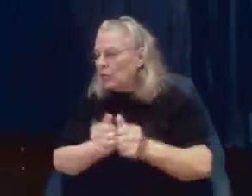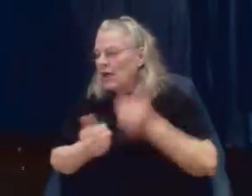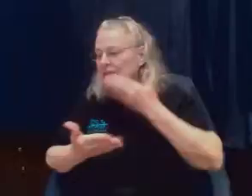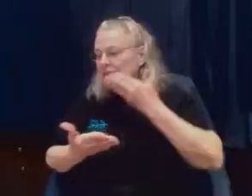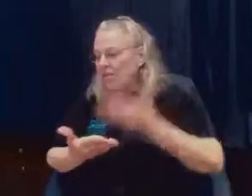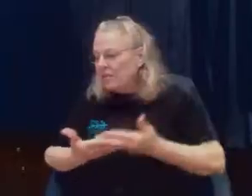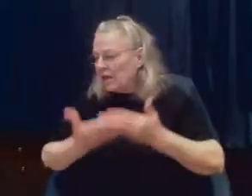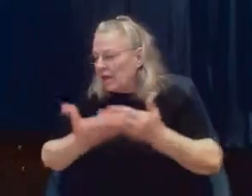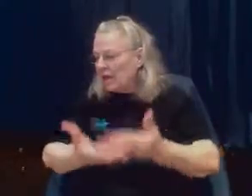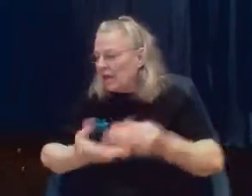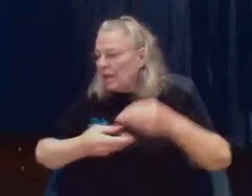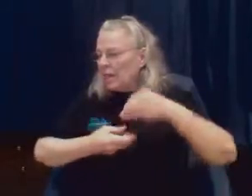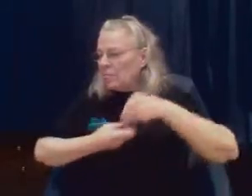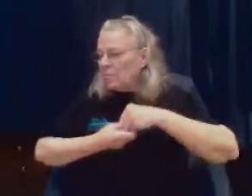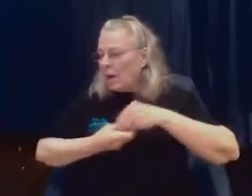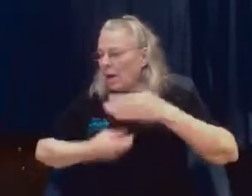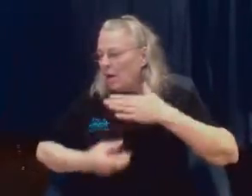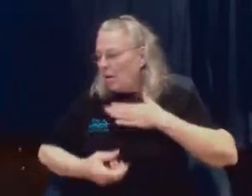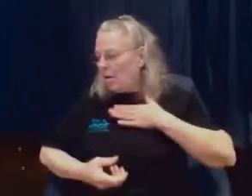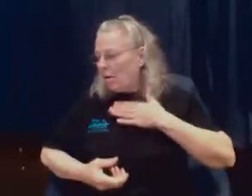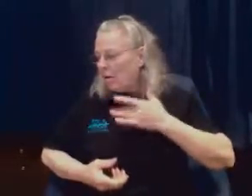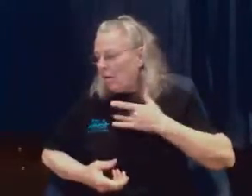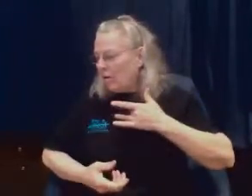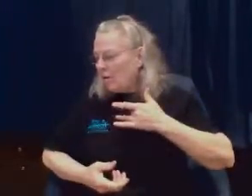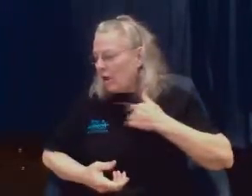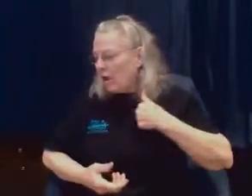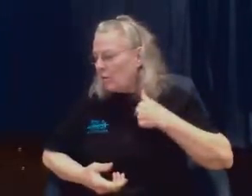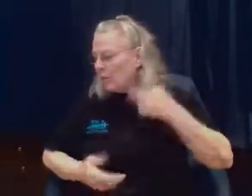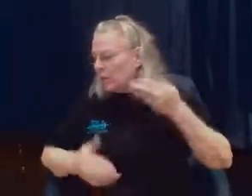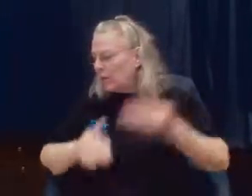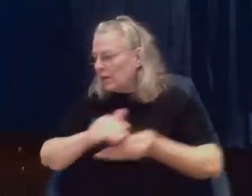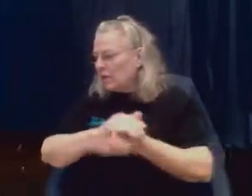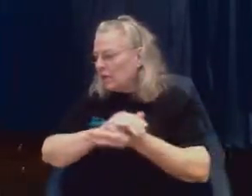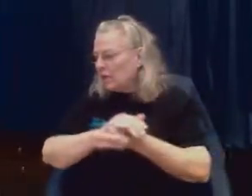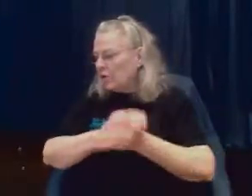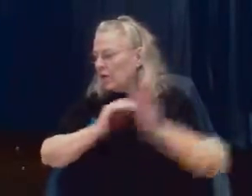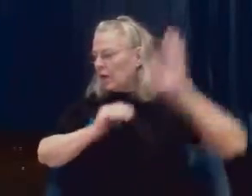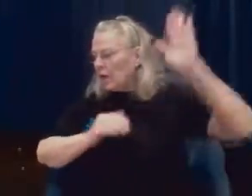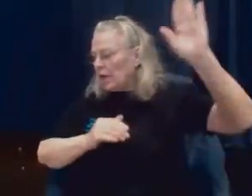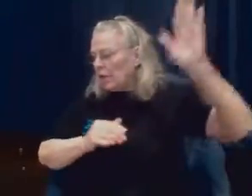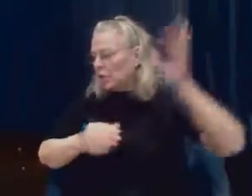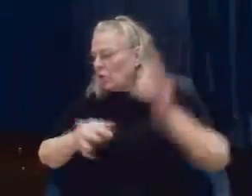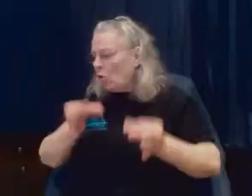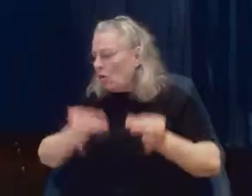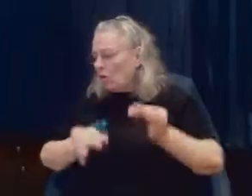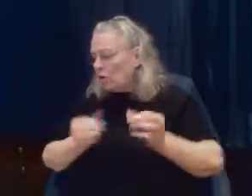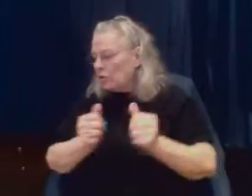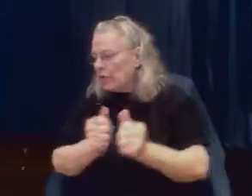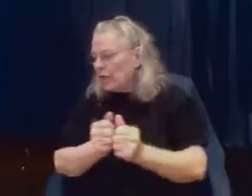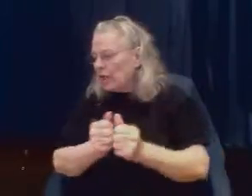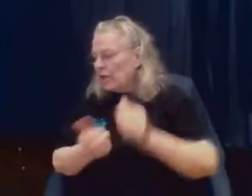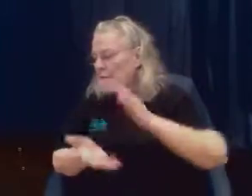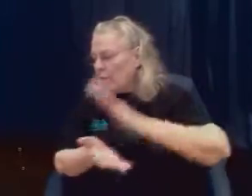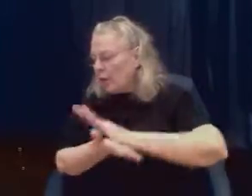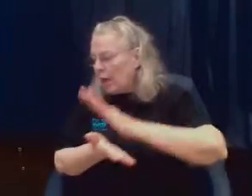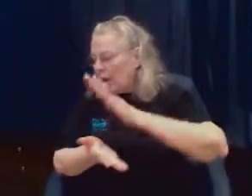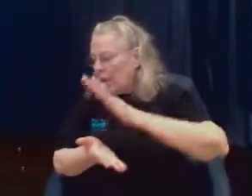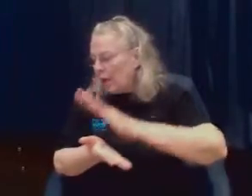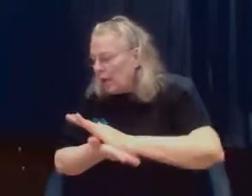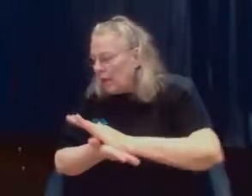with thanksgiving in my heart. I will enter his courts with